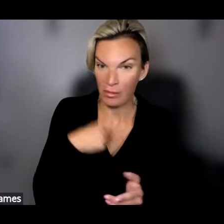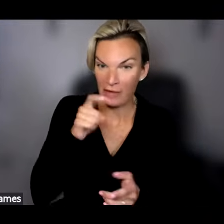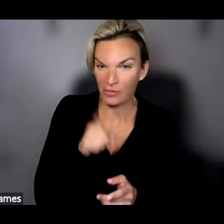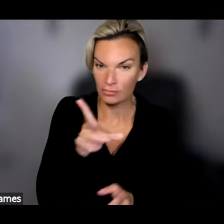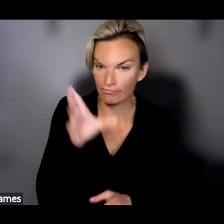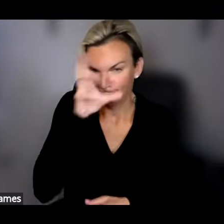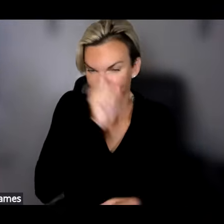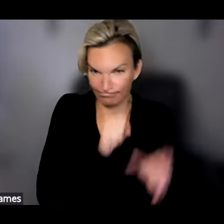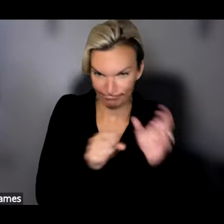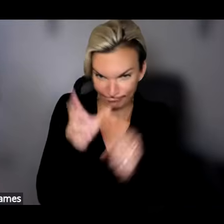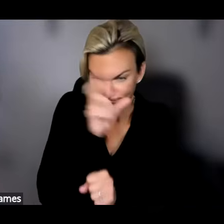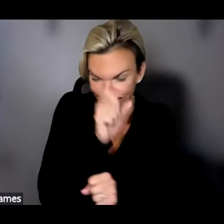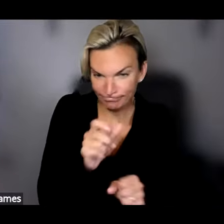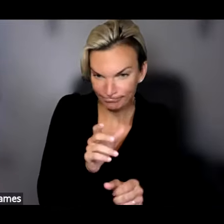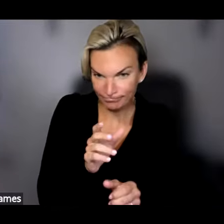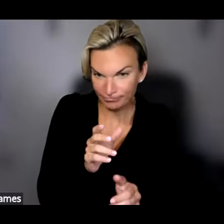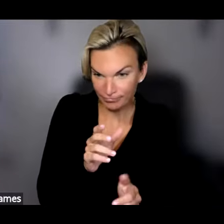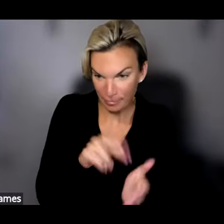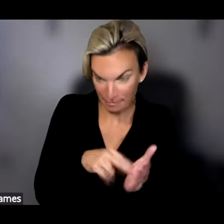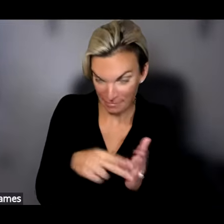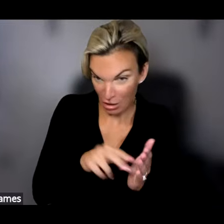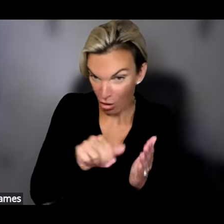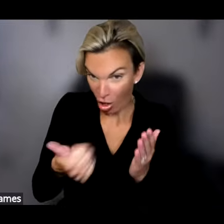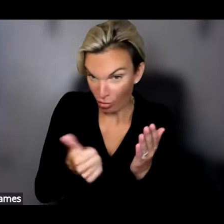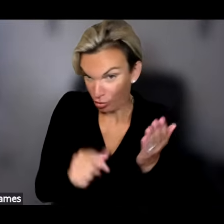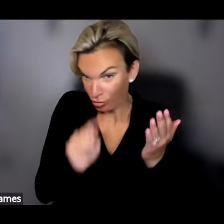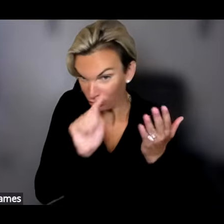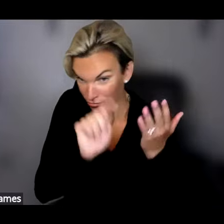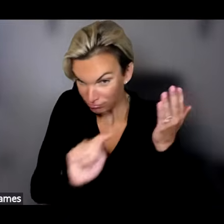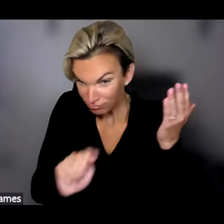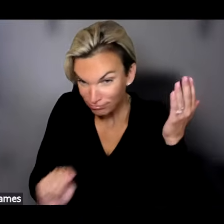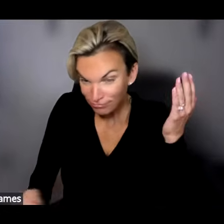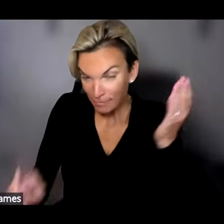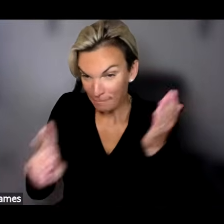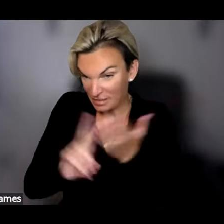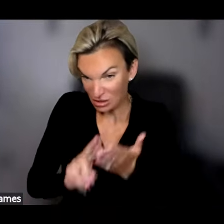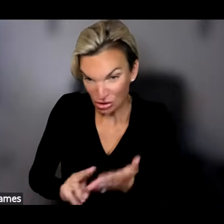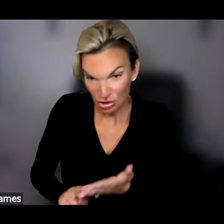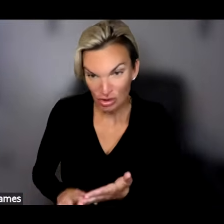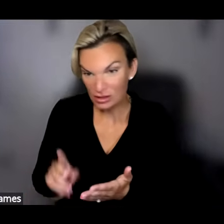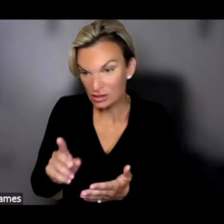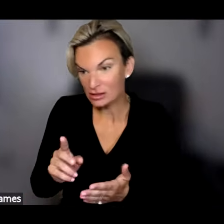that other petitions were falsely certified, but to say that